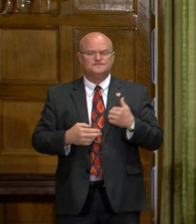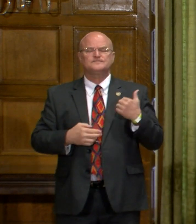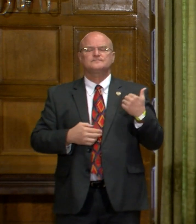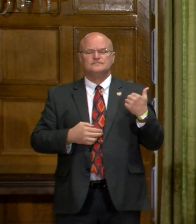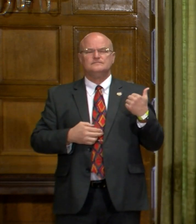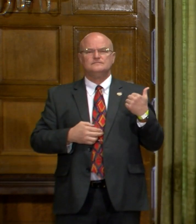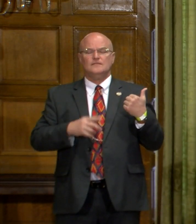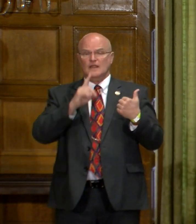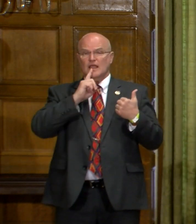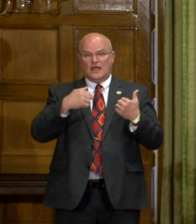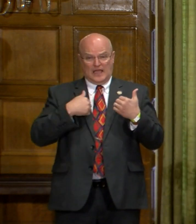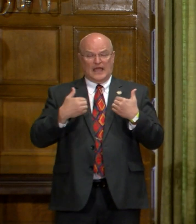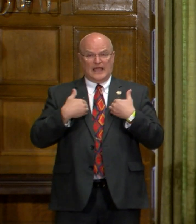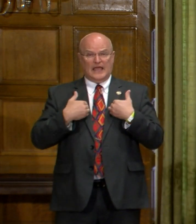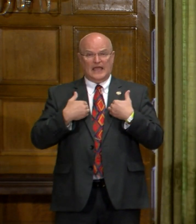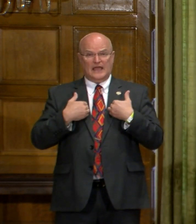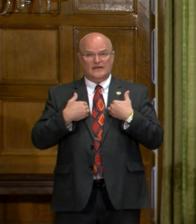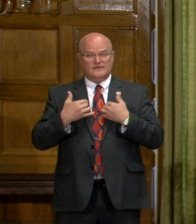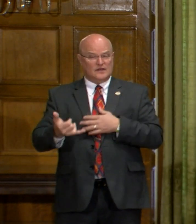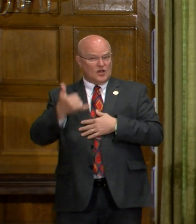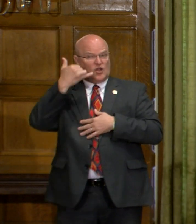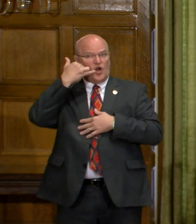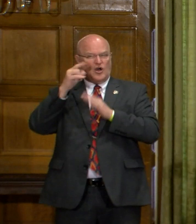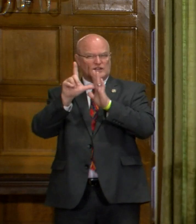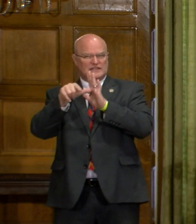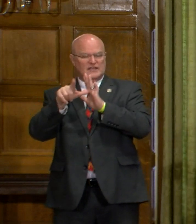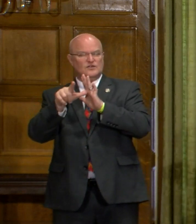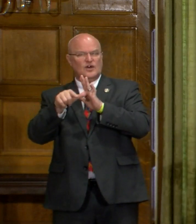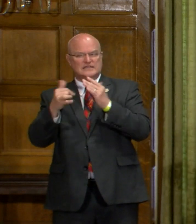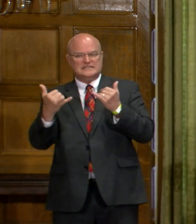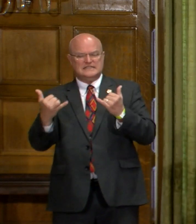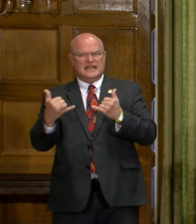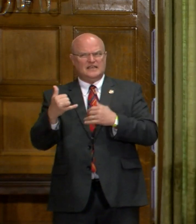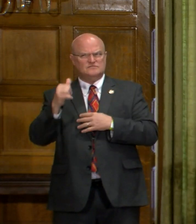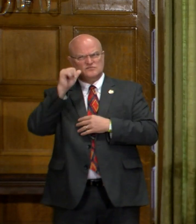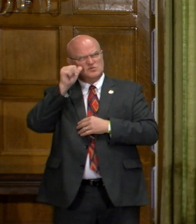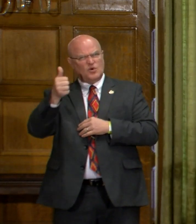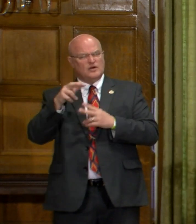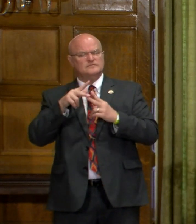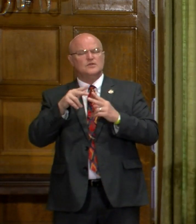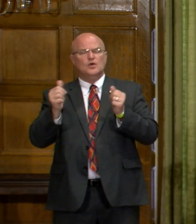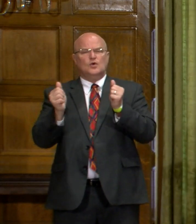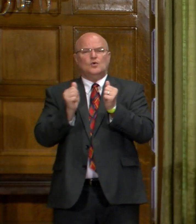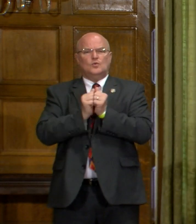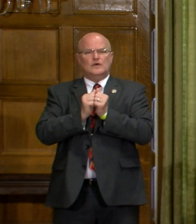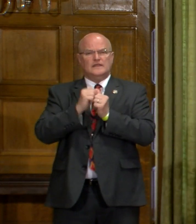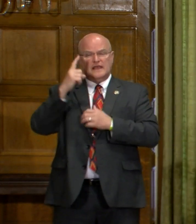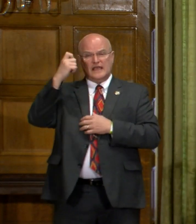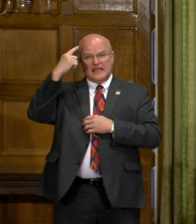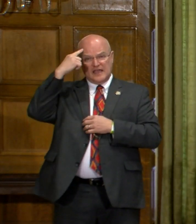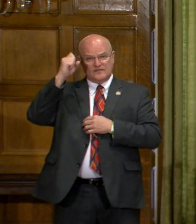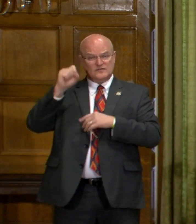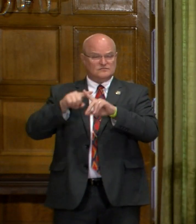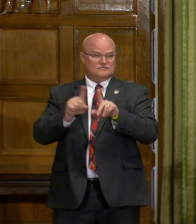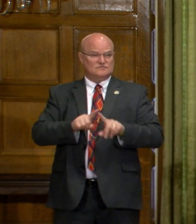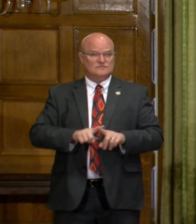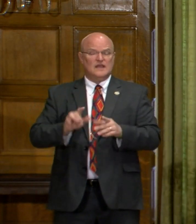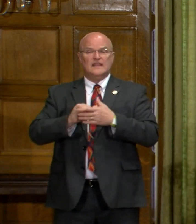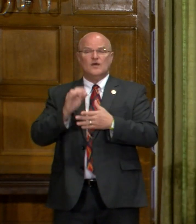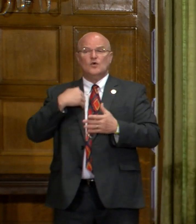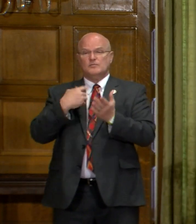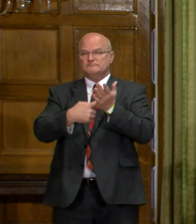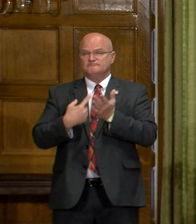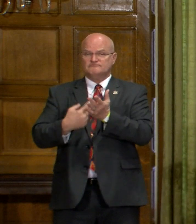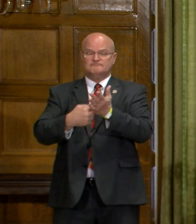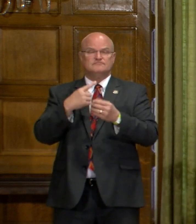Well, actually, I have a call a little bit later today or tomorrow with governors that will